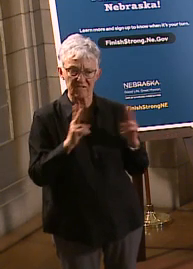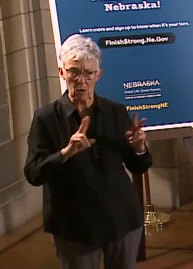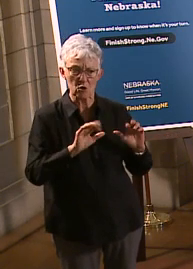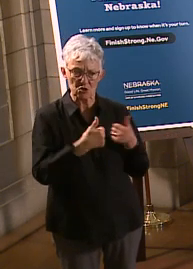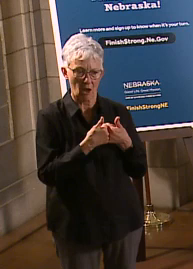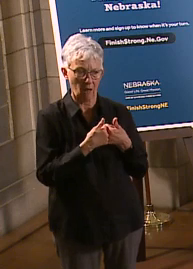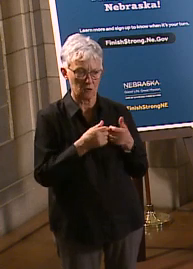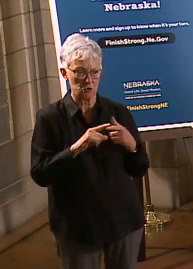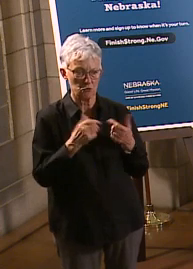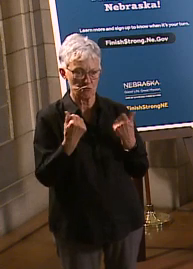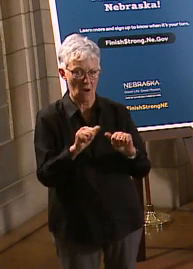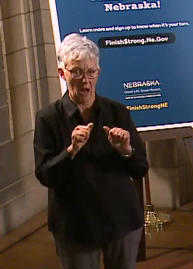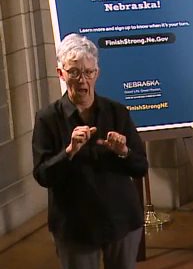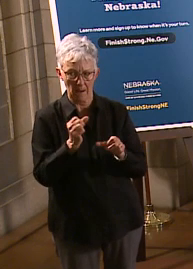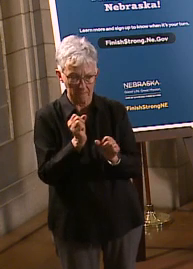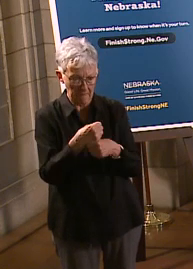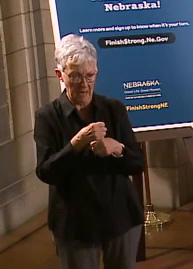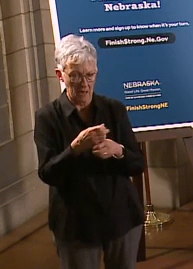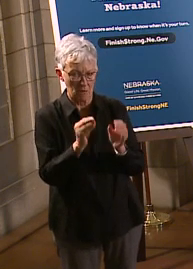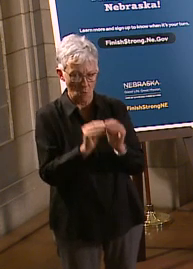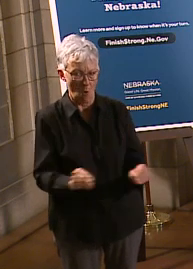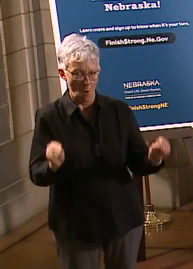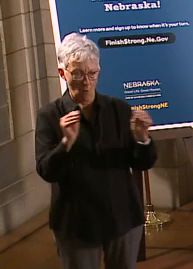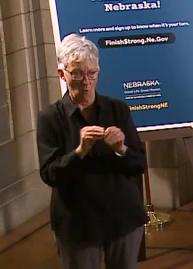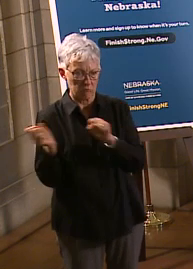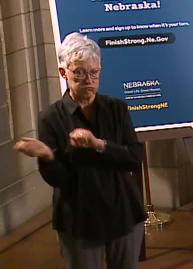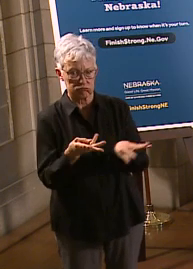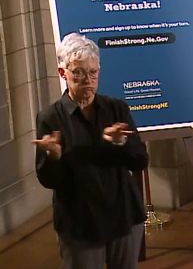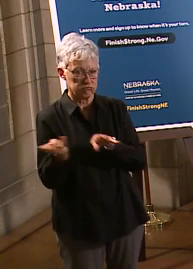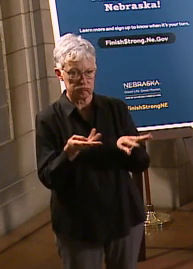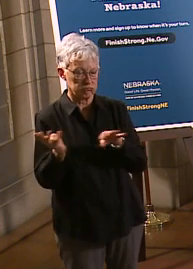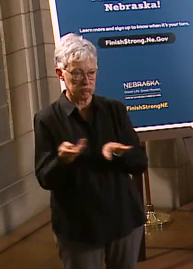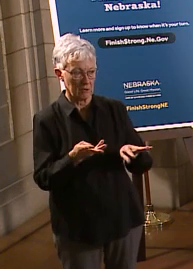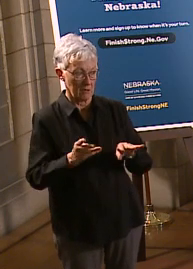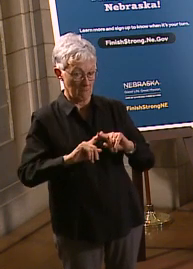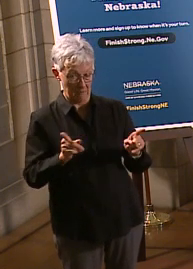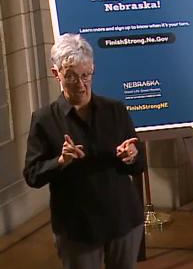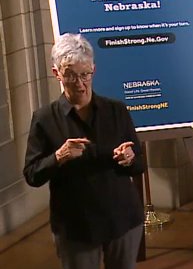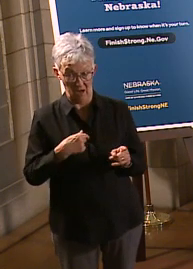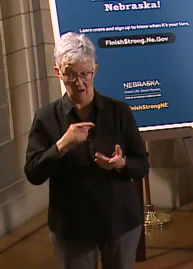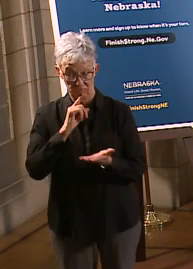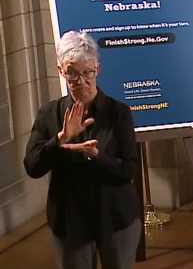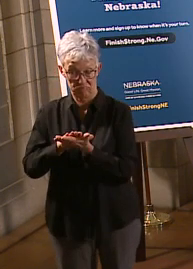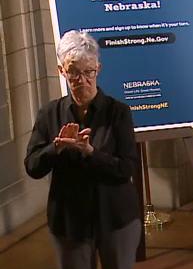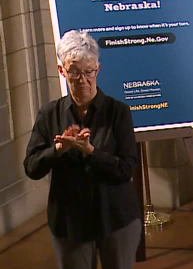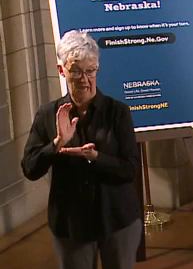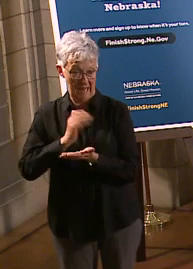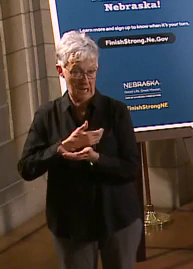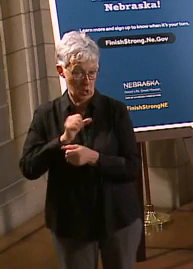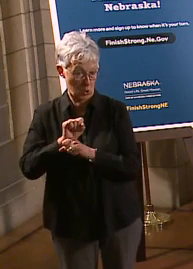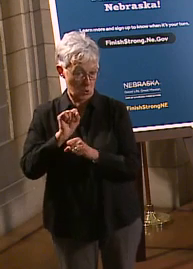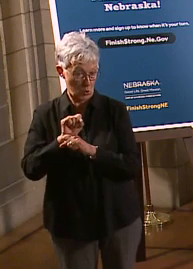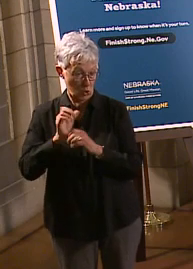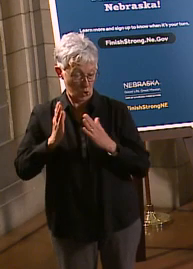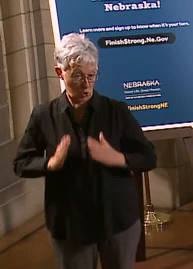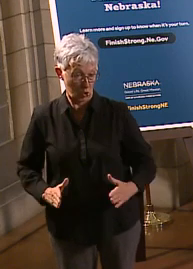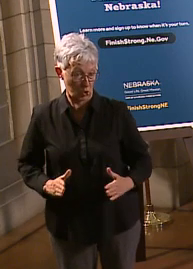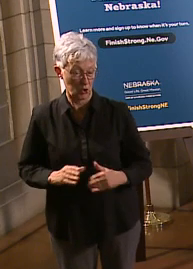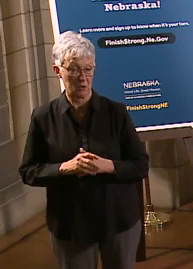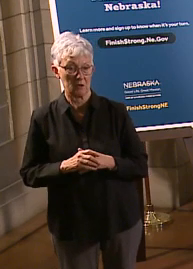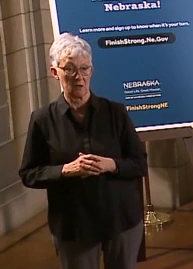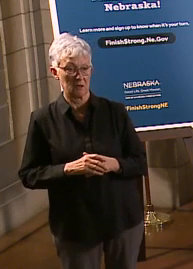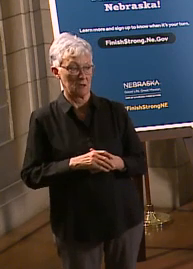would say is our associates have really risen to that challenge. There was a lot of fear 12 months ago, a lot